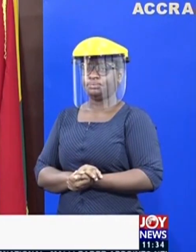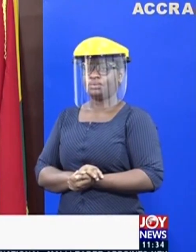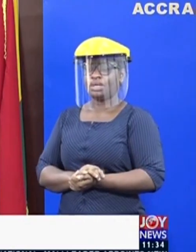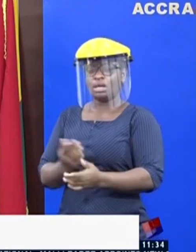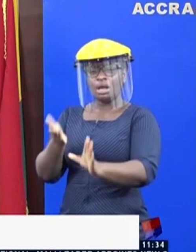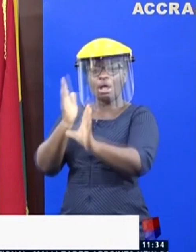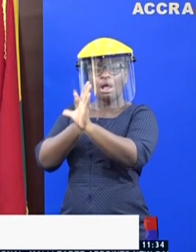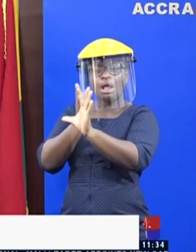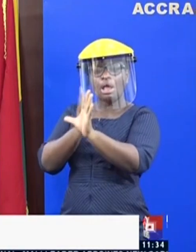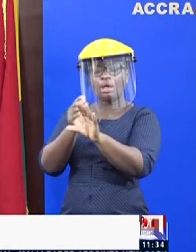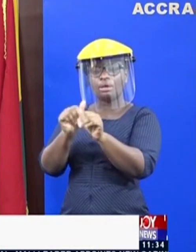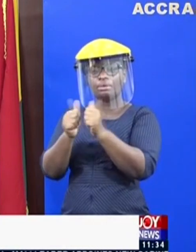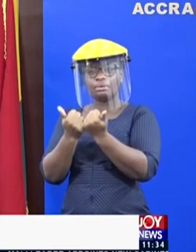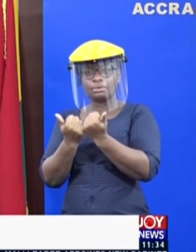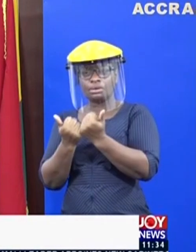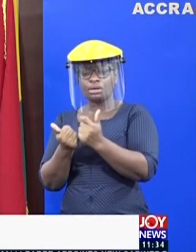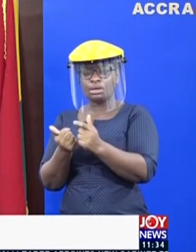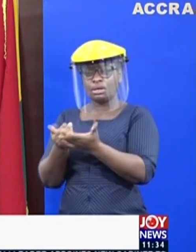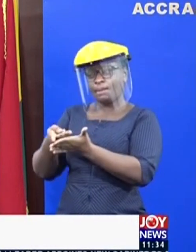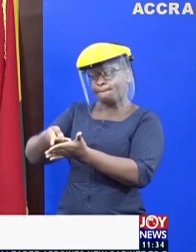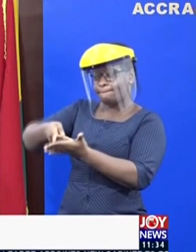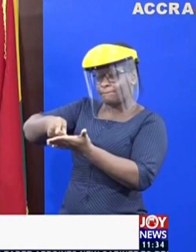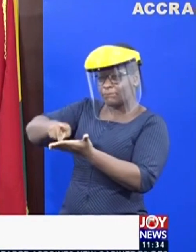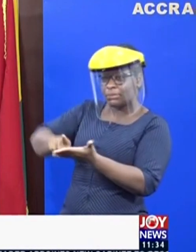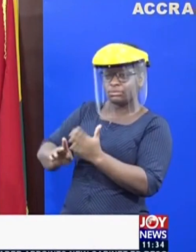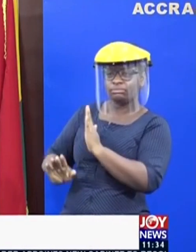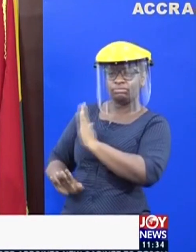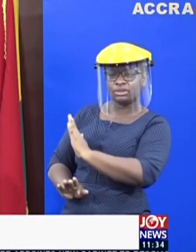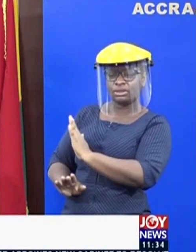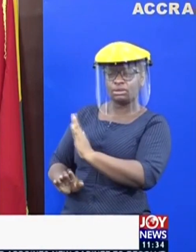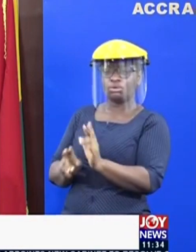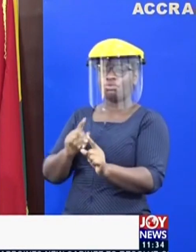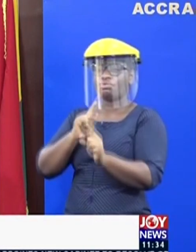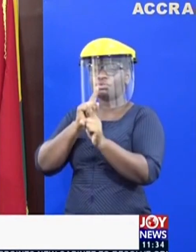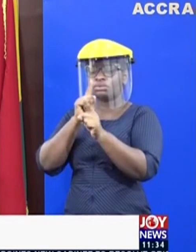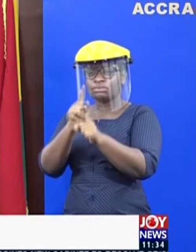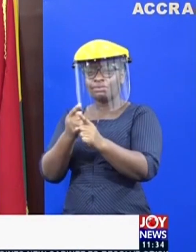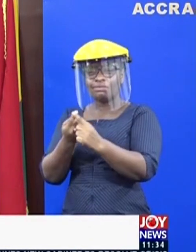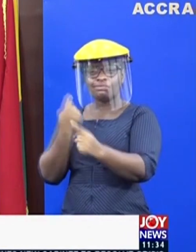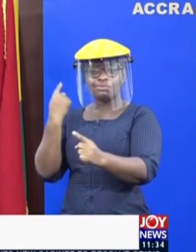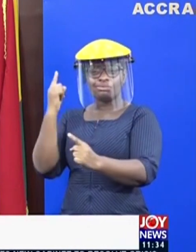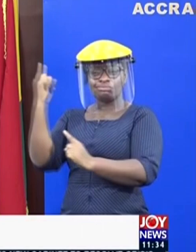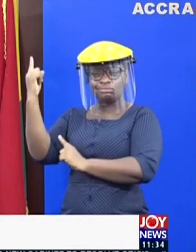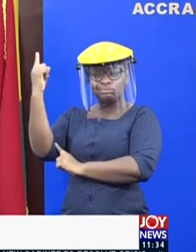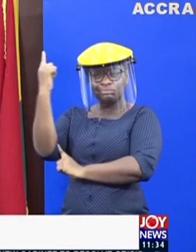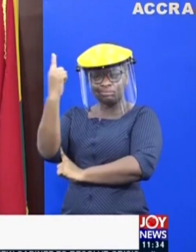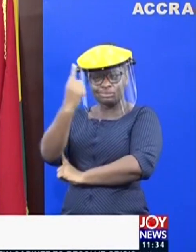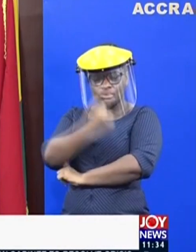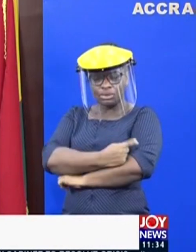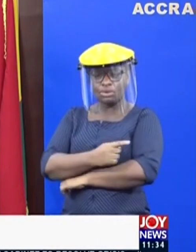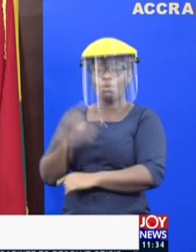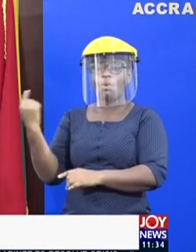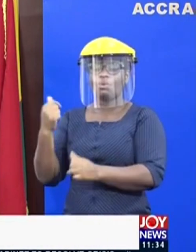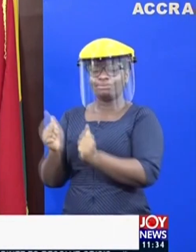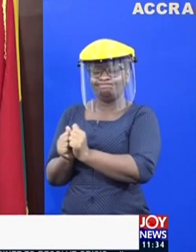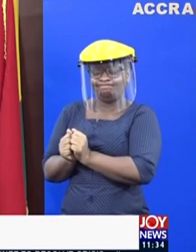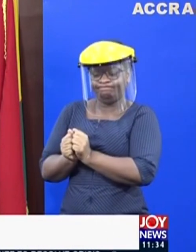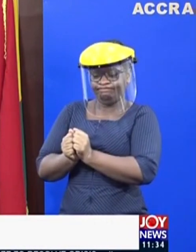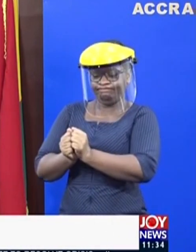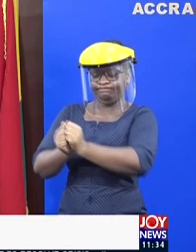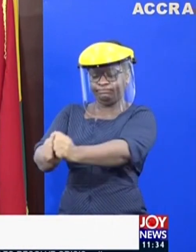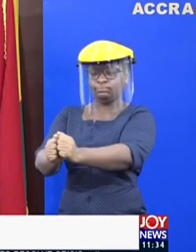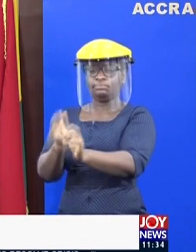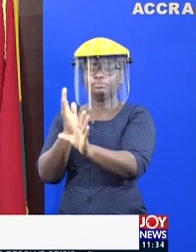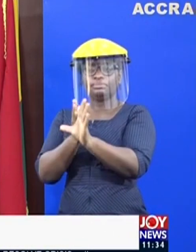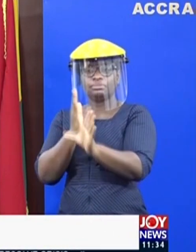Psychology Association, I think as part of our response from day one, we've always been with the psychologists. From